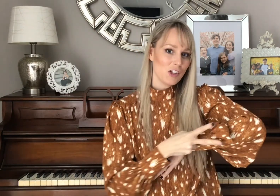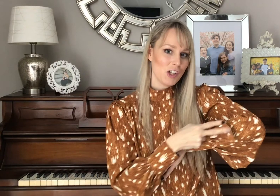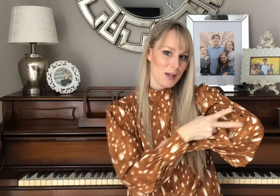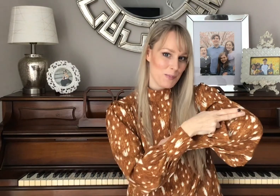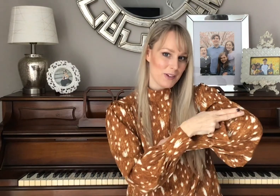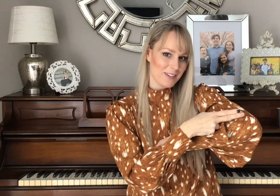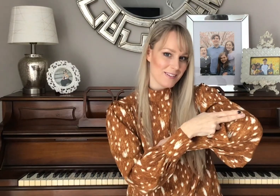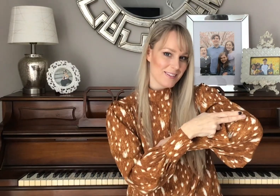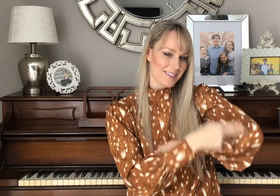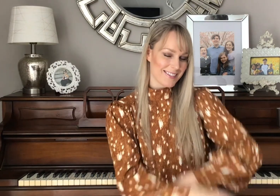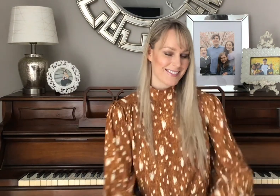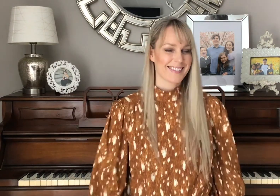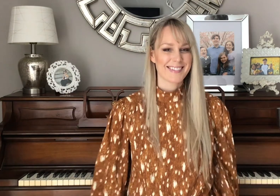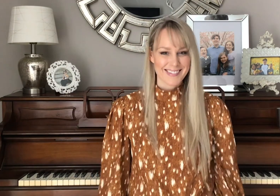sheep.